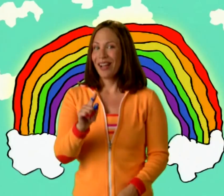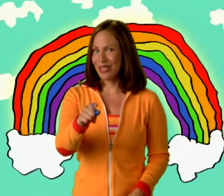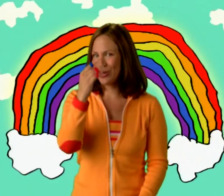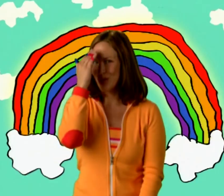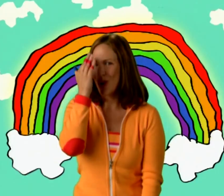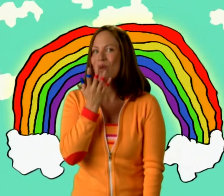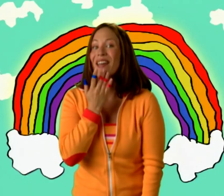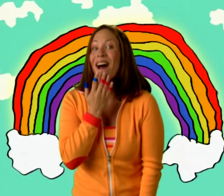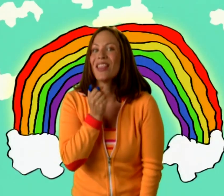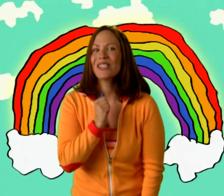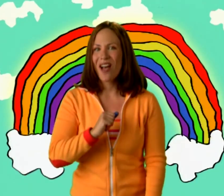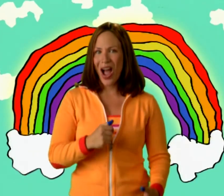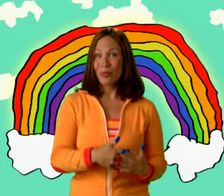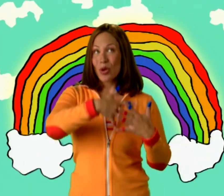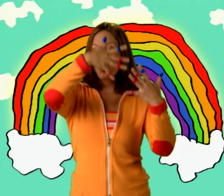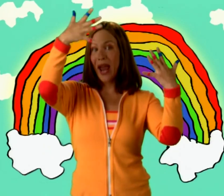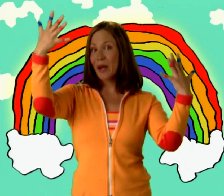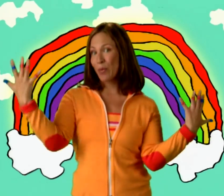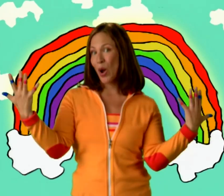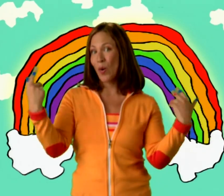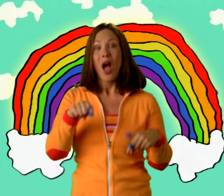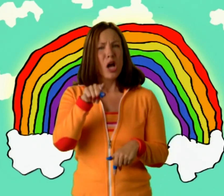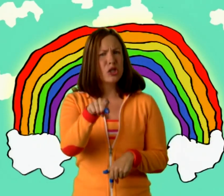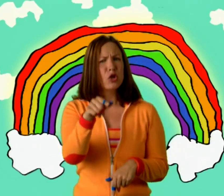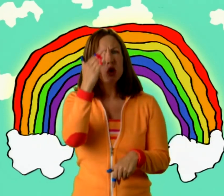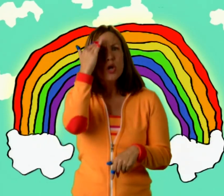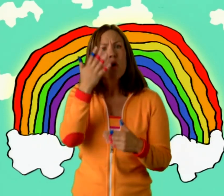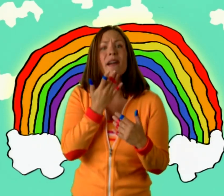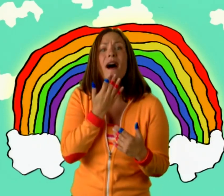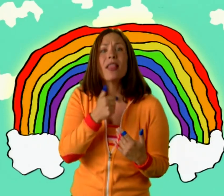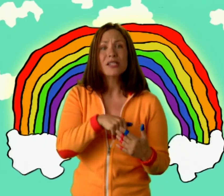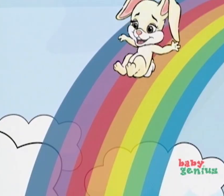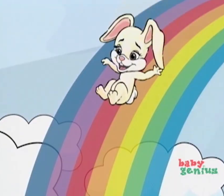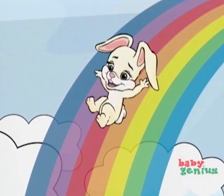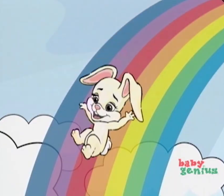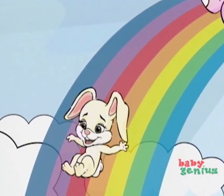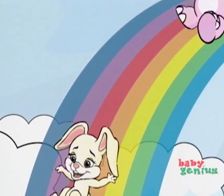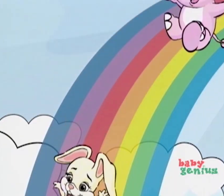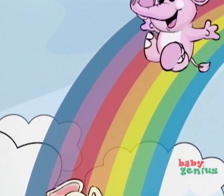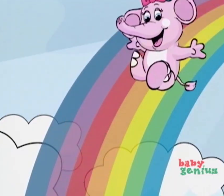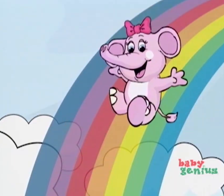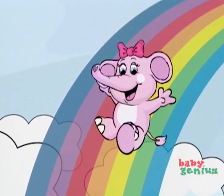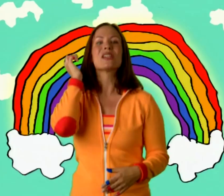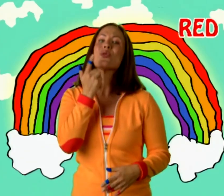Do you know the colors of our rainbow? Do you know the colors of our rainbow? There's